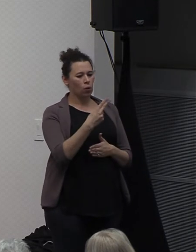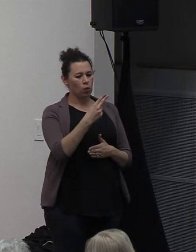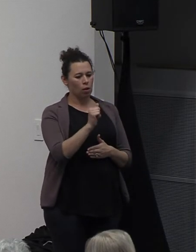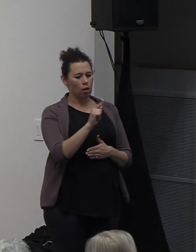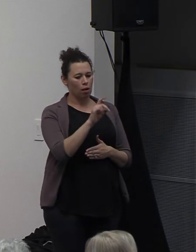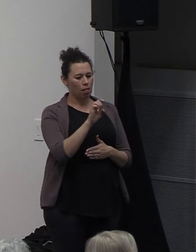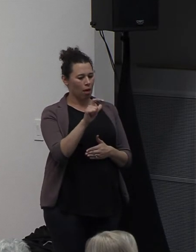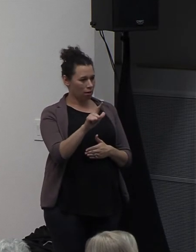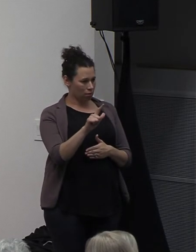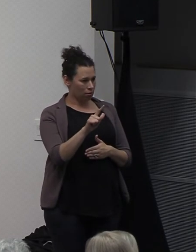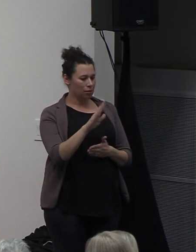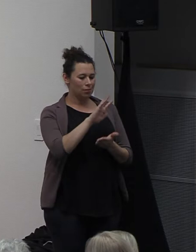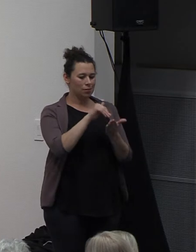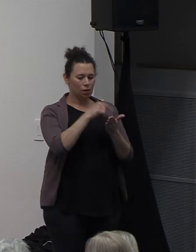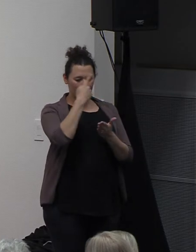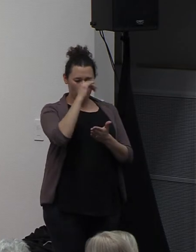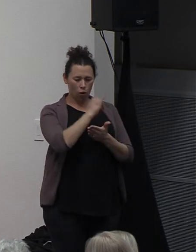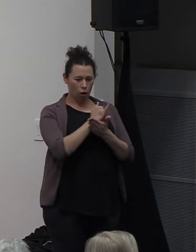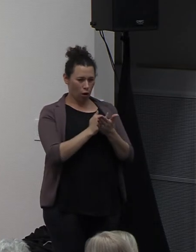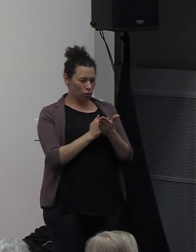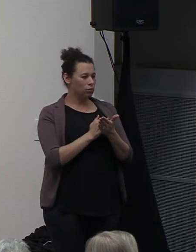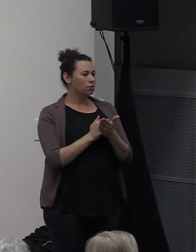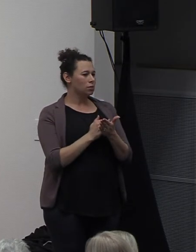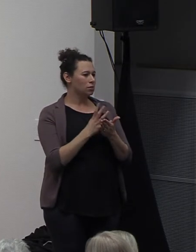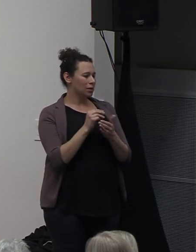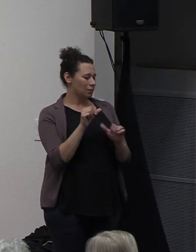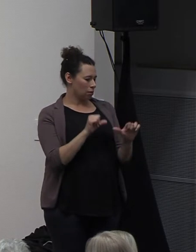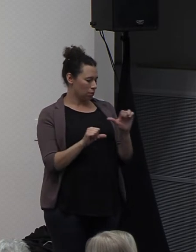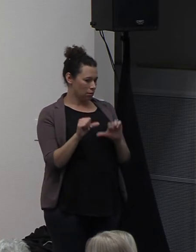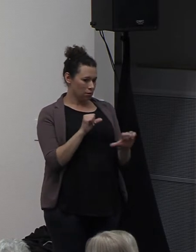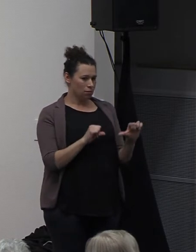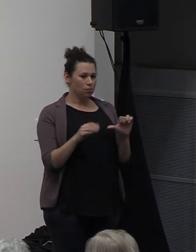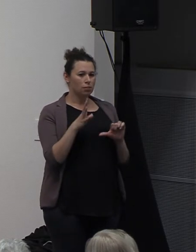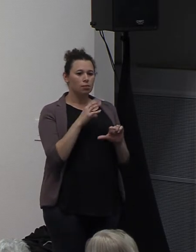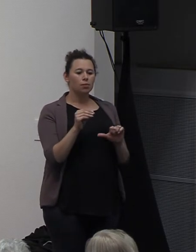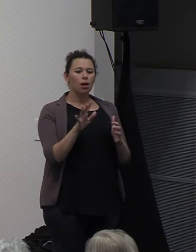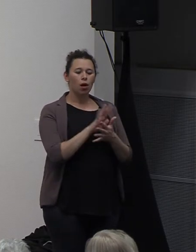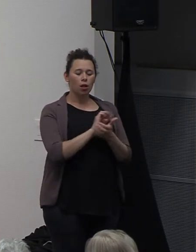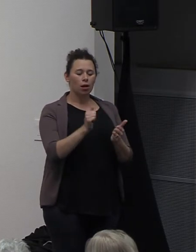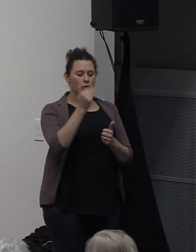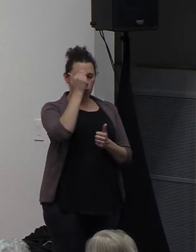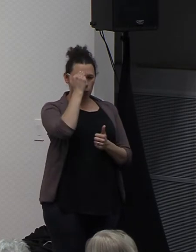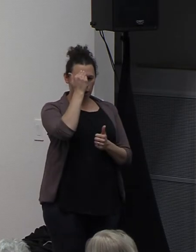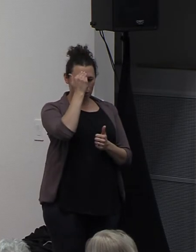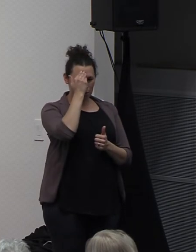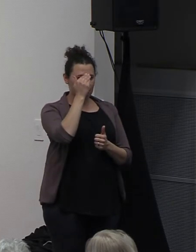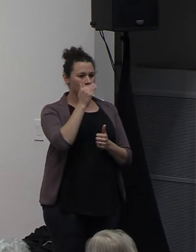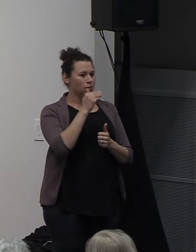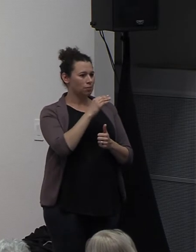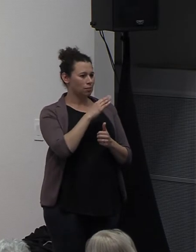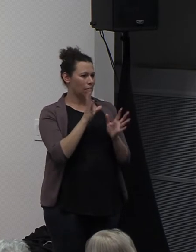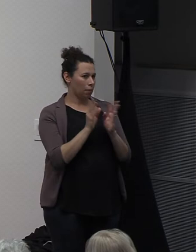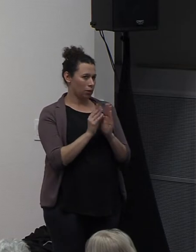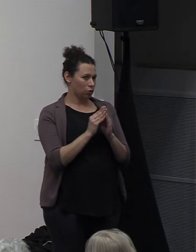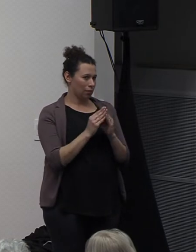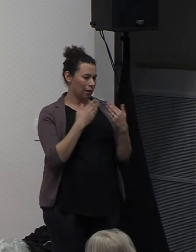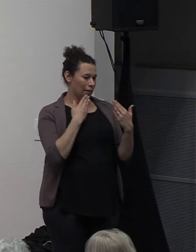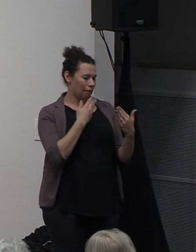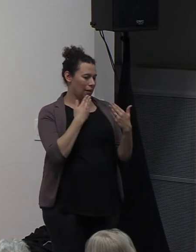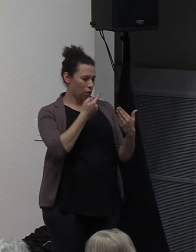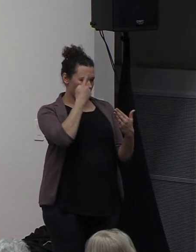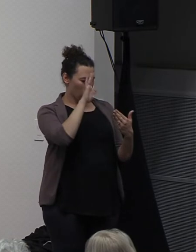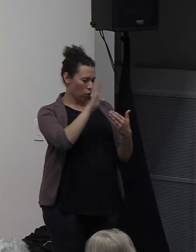and Sciences, and the Missouri Holocaust Education and Awareness Commission for your support in tonight's opening